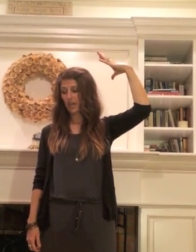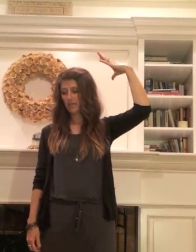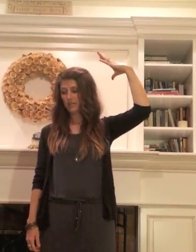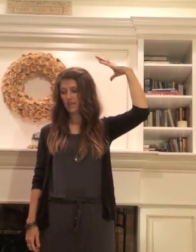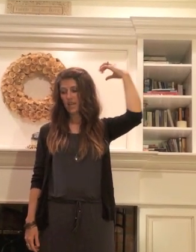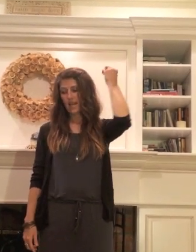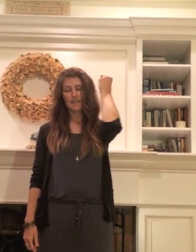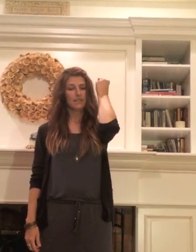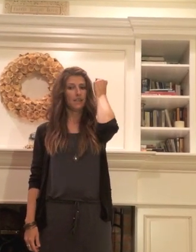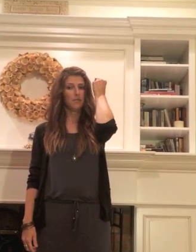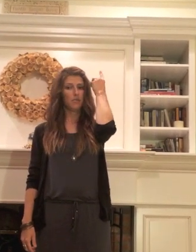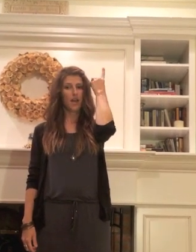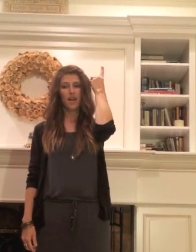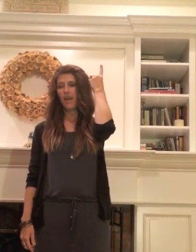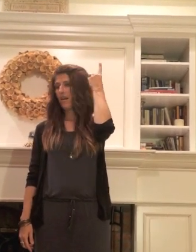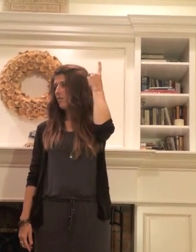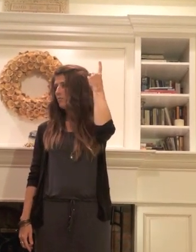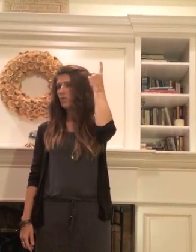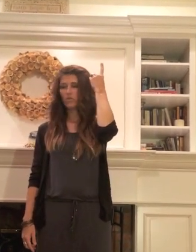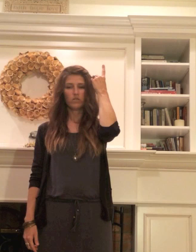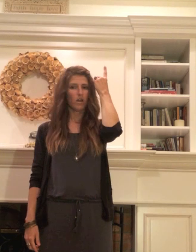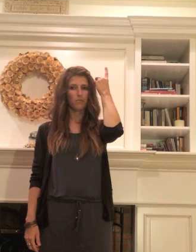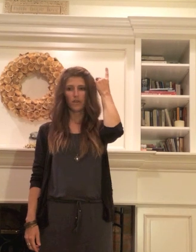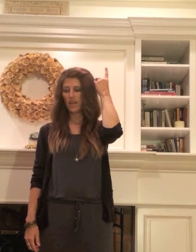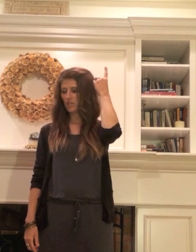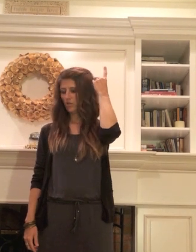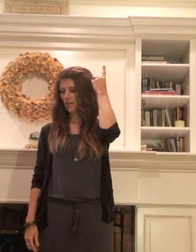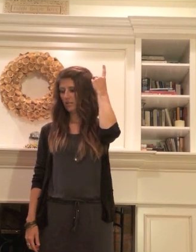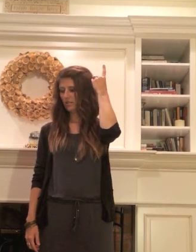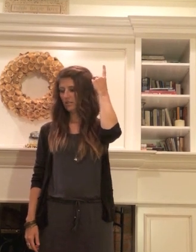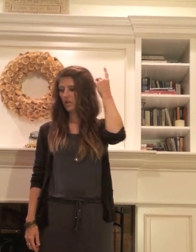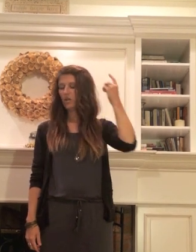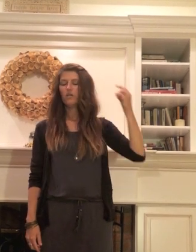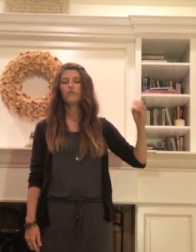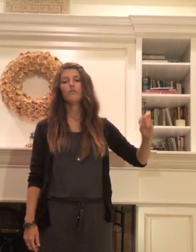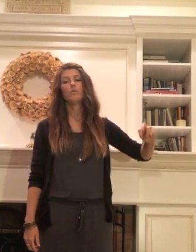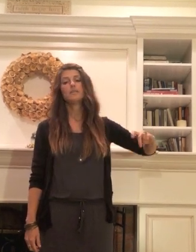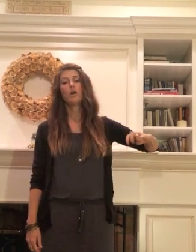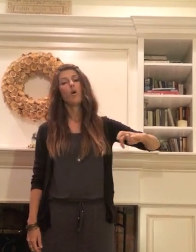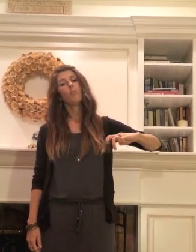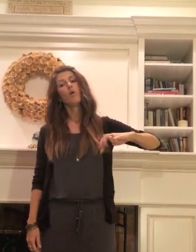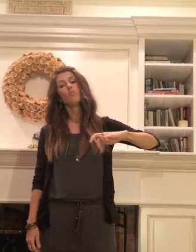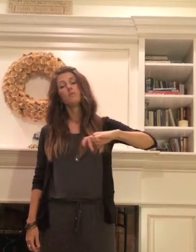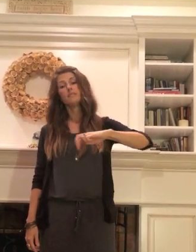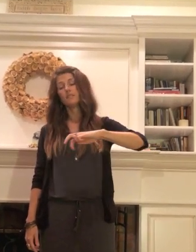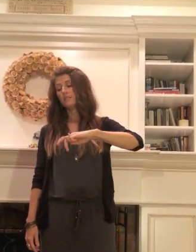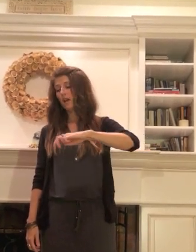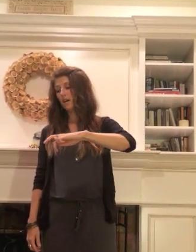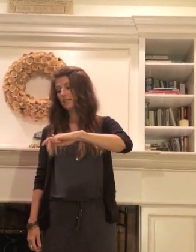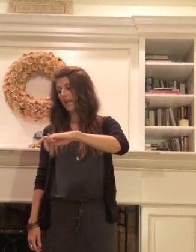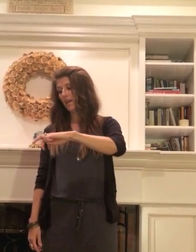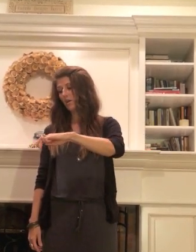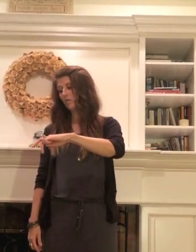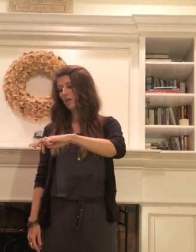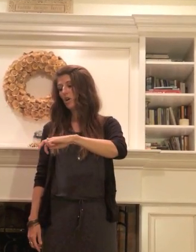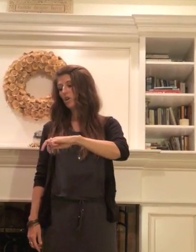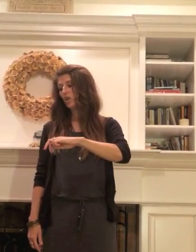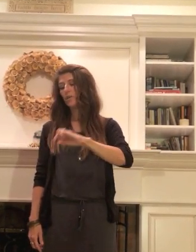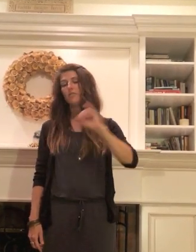lucet, et tenebrae eam non comprehenderent. Fuit homo missus a Deo, cui